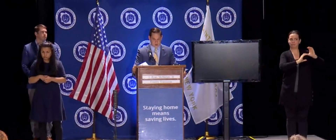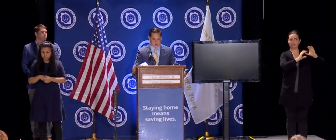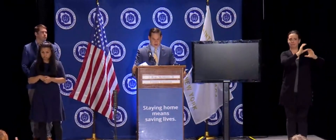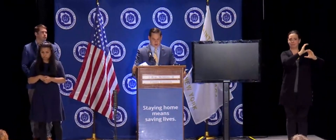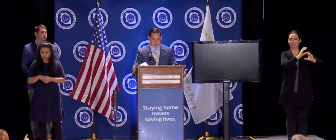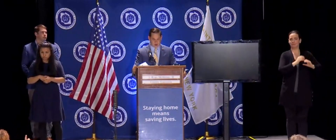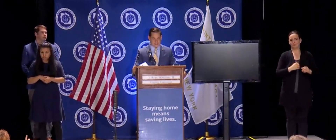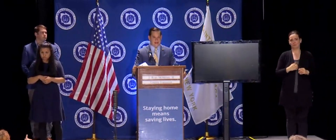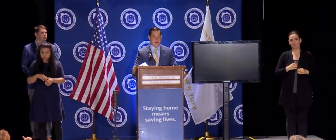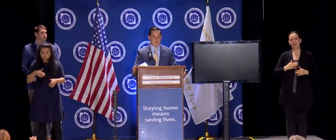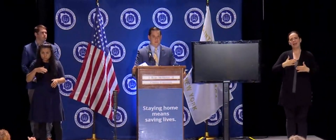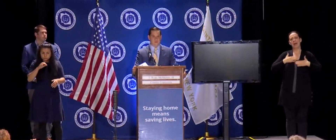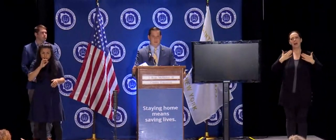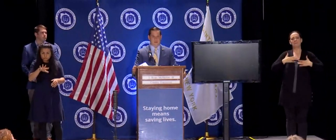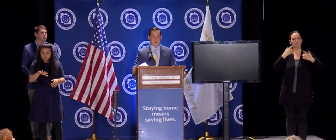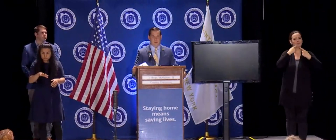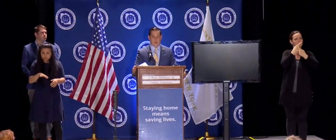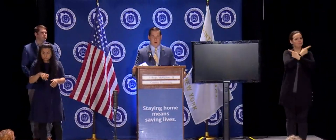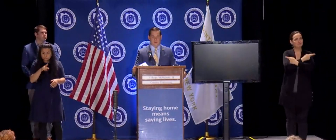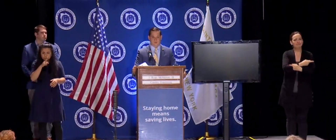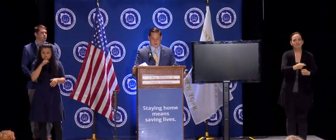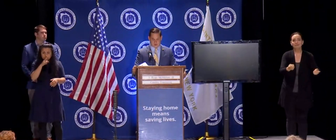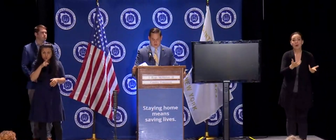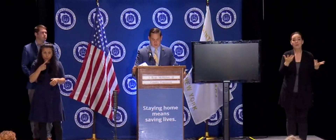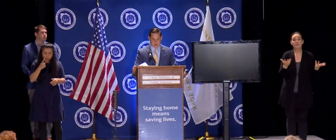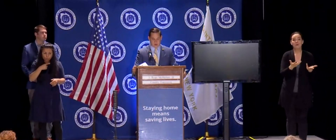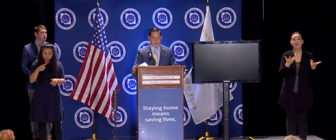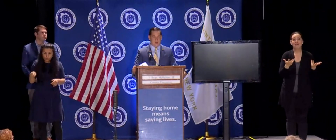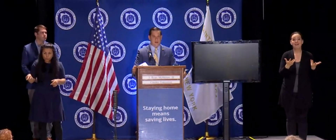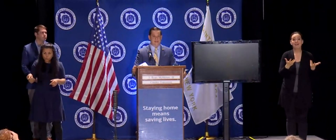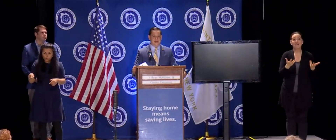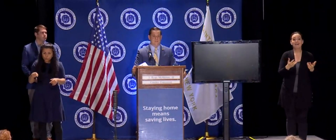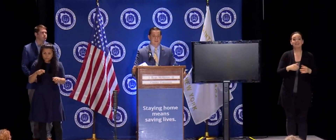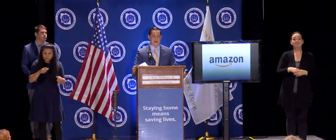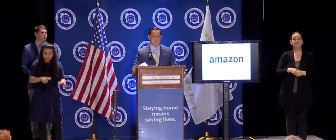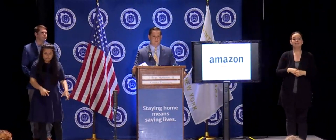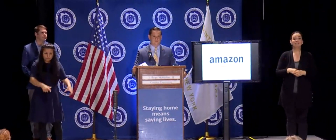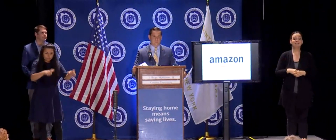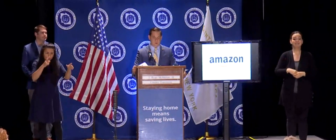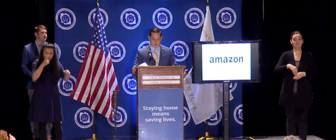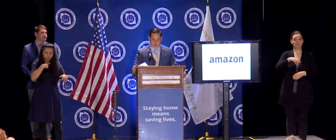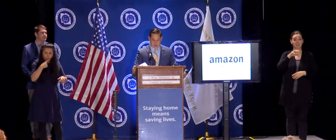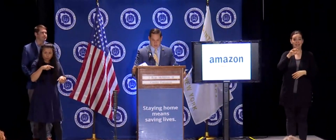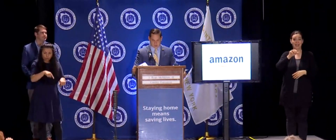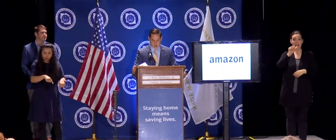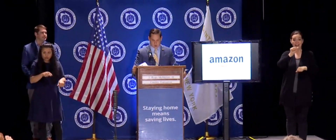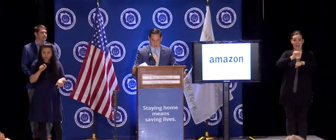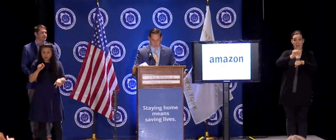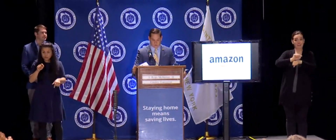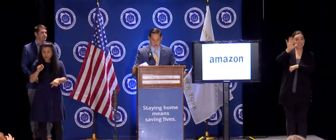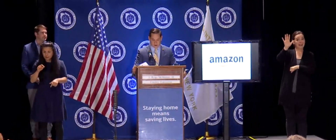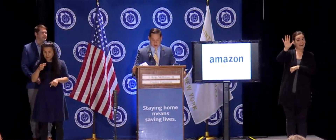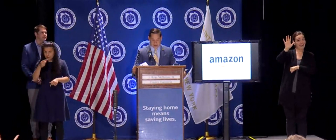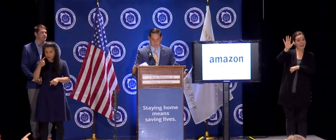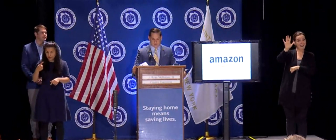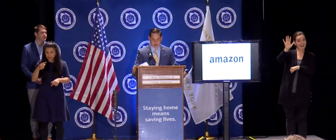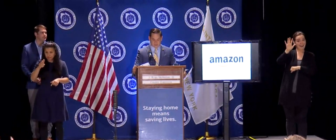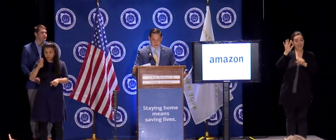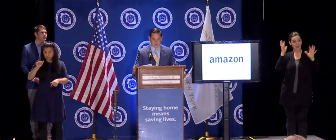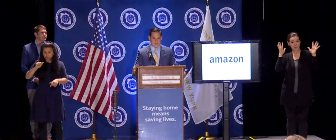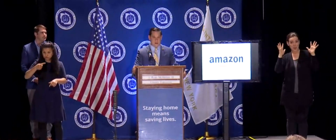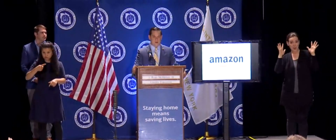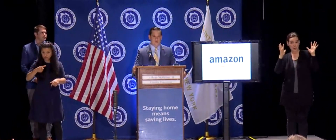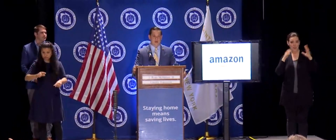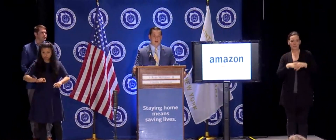announce that our tenant at the Clay Warehouse facility is Amazon. And so we're very happy